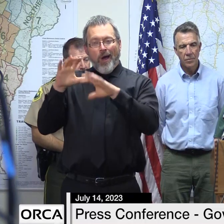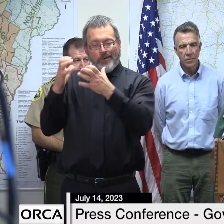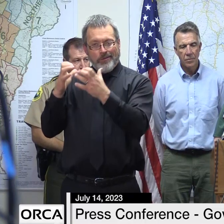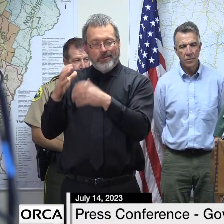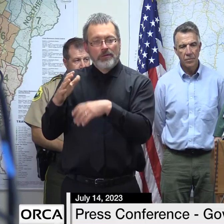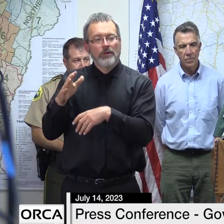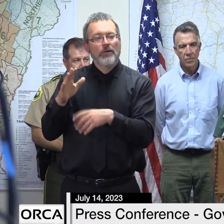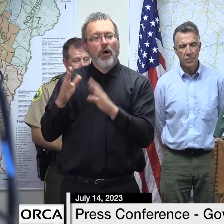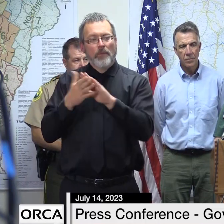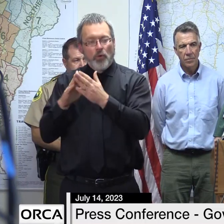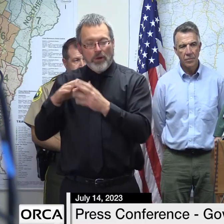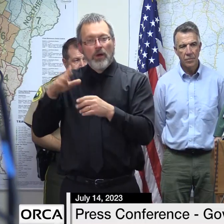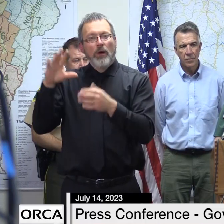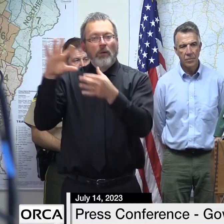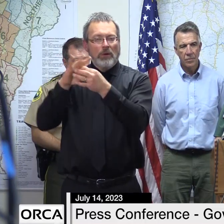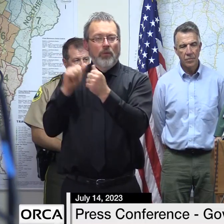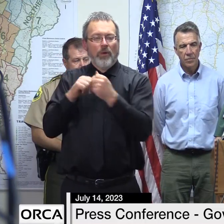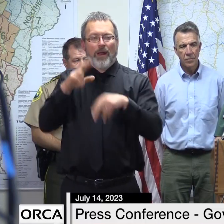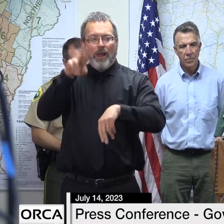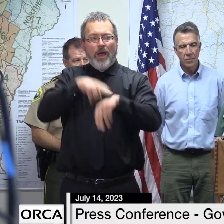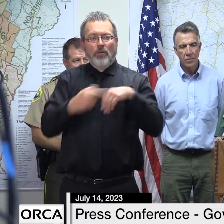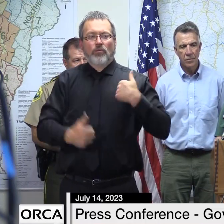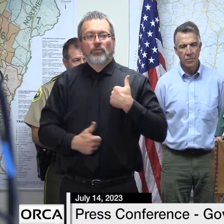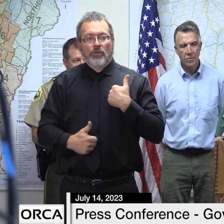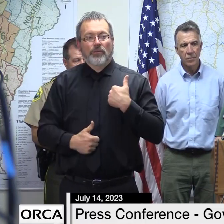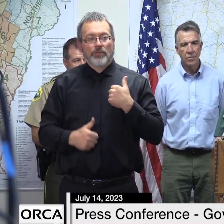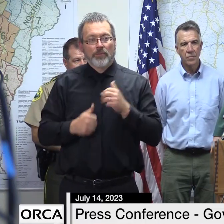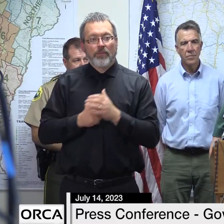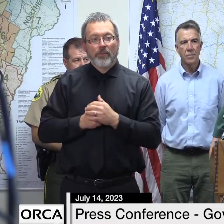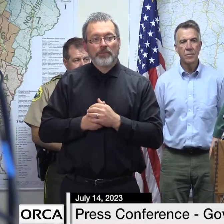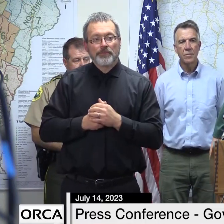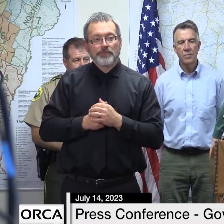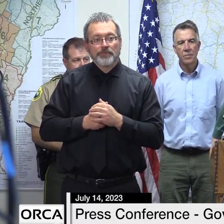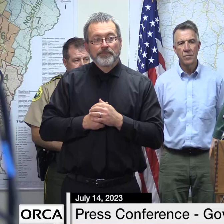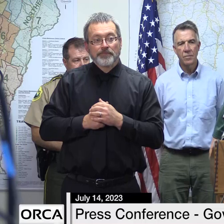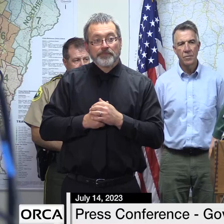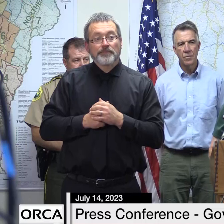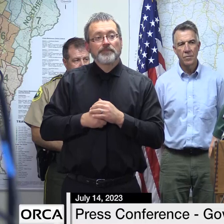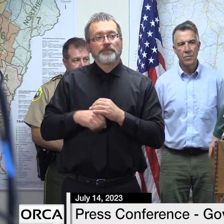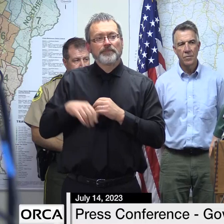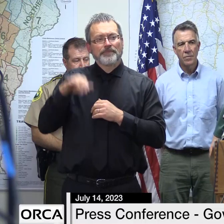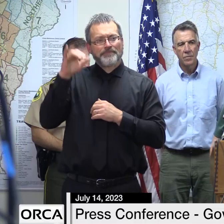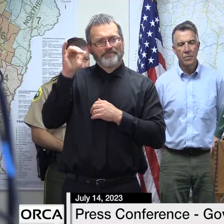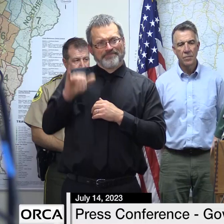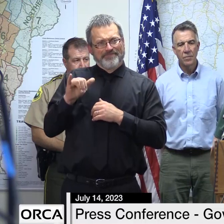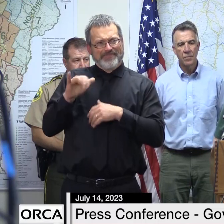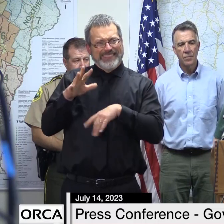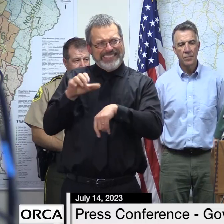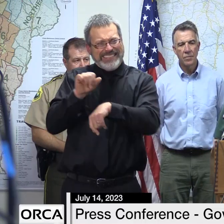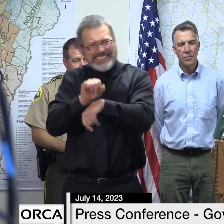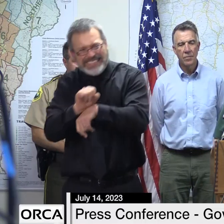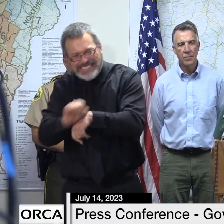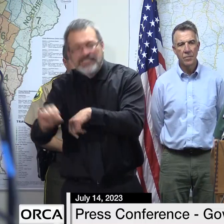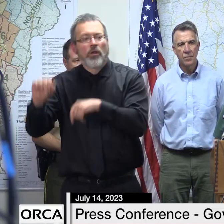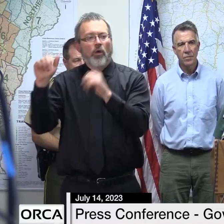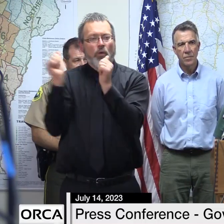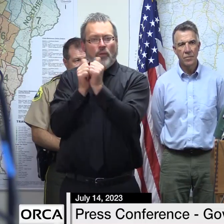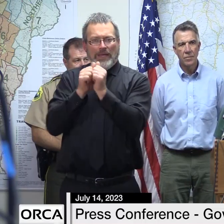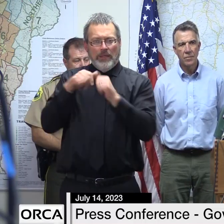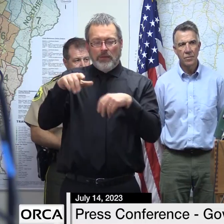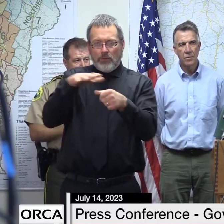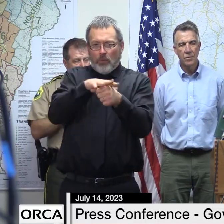Junction, plus two USAR Type 3 task forces that have been hard at work with our state and local teams for